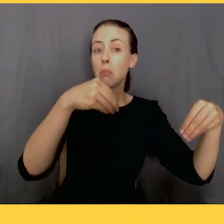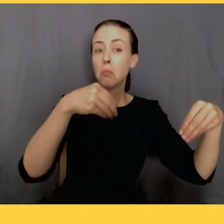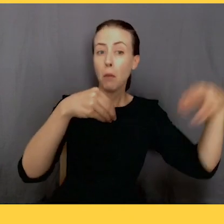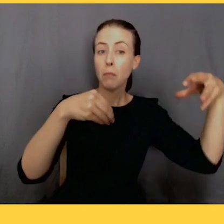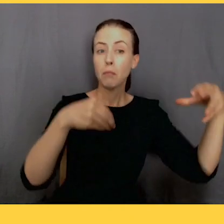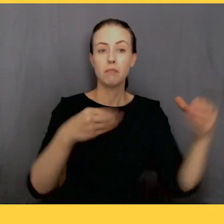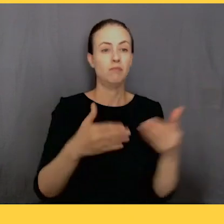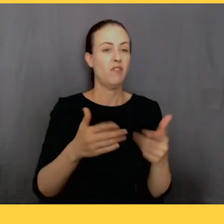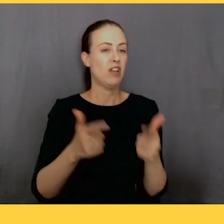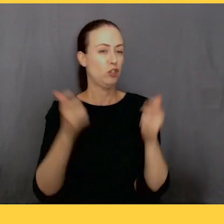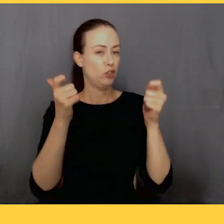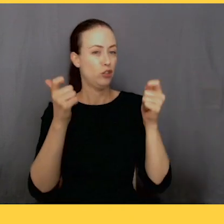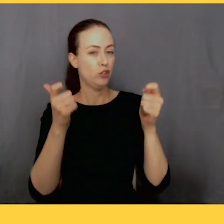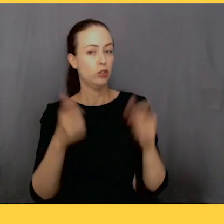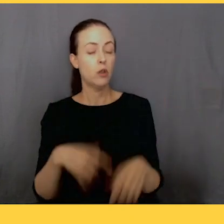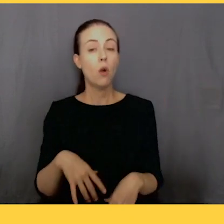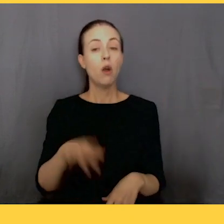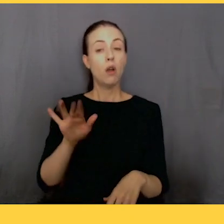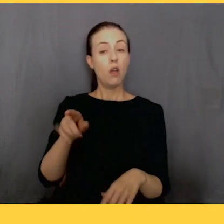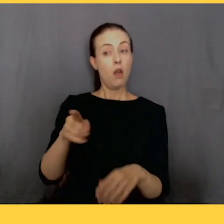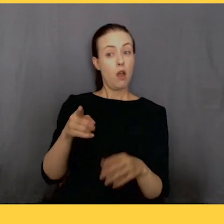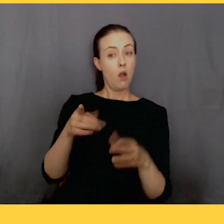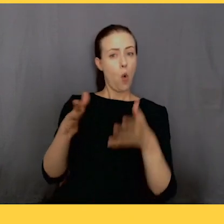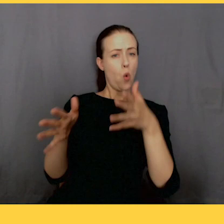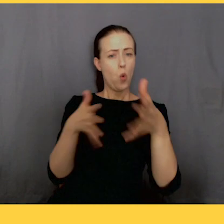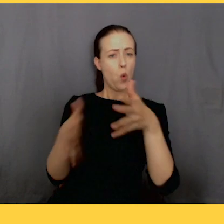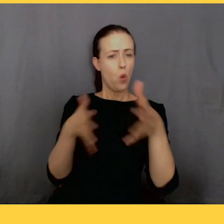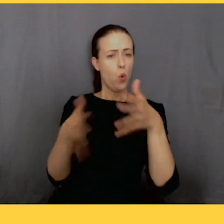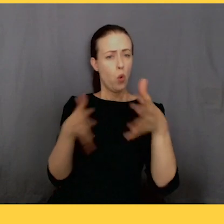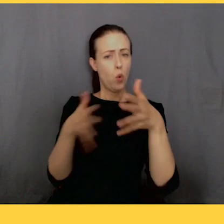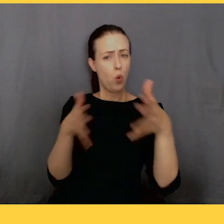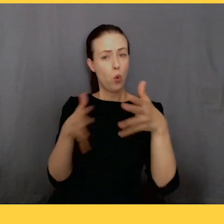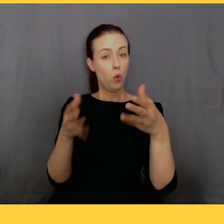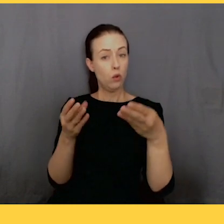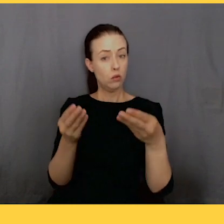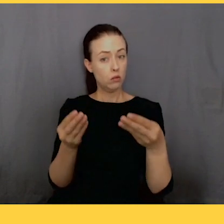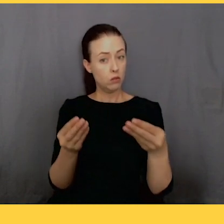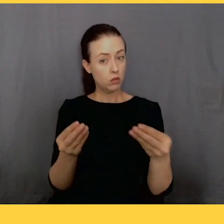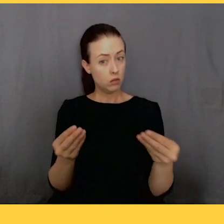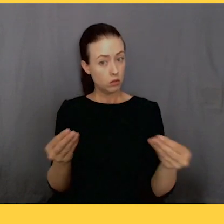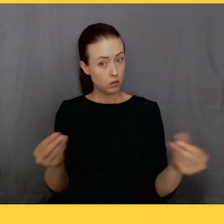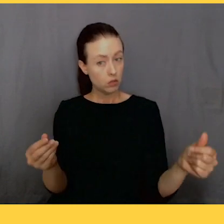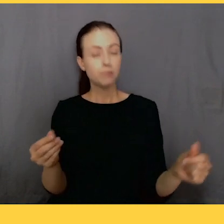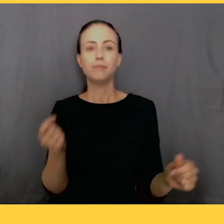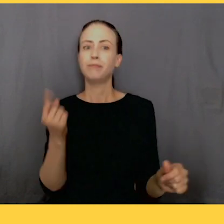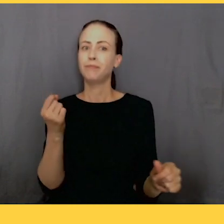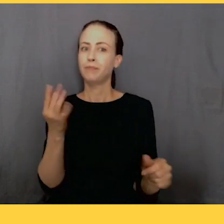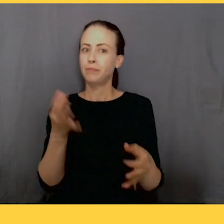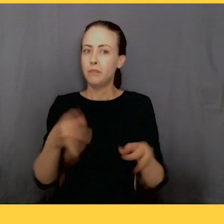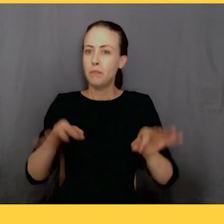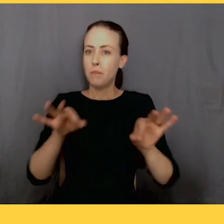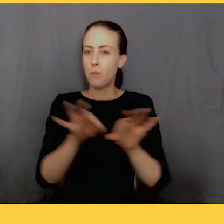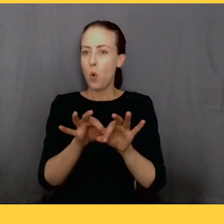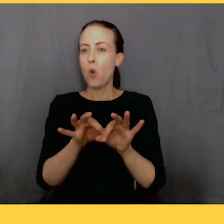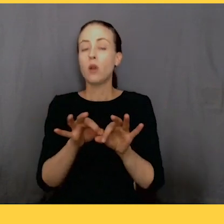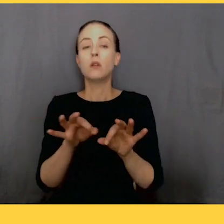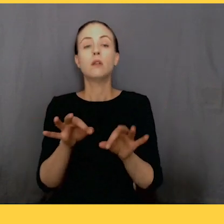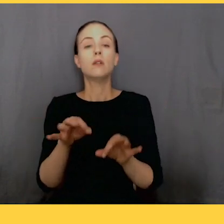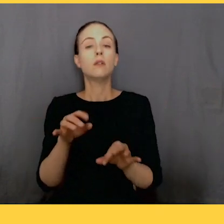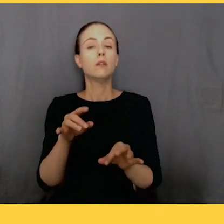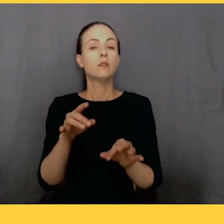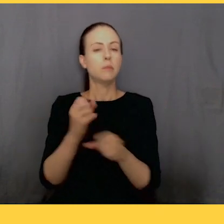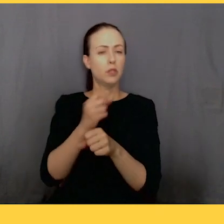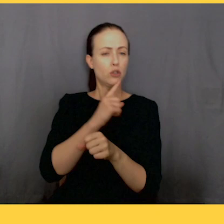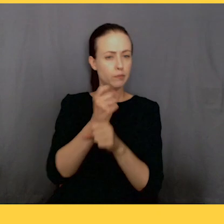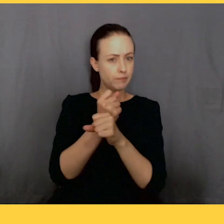PSPS event, after the wind has subsided, is a really important safety precaution steps that we must take to ensure